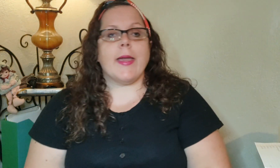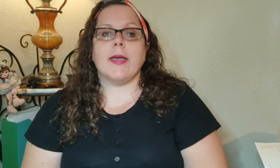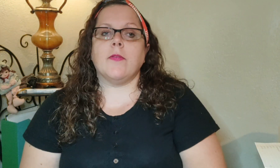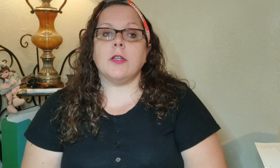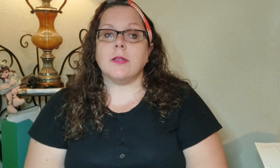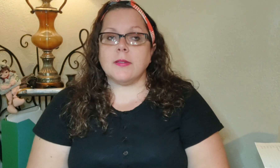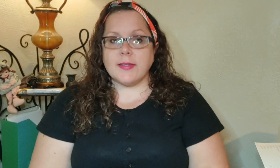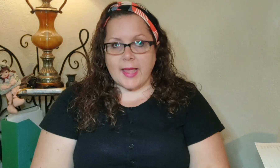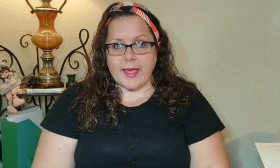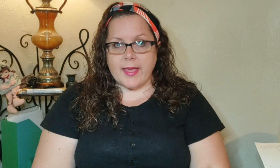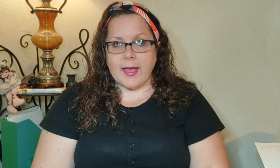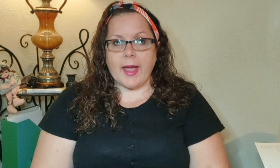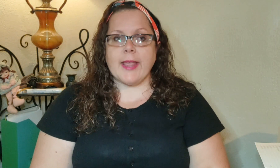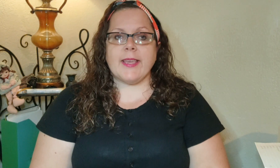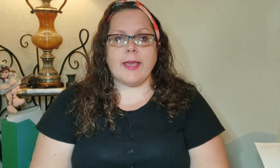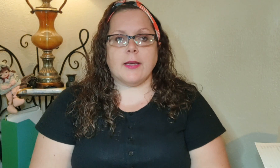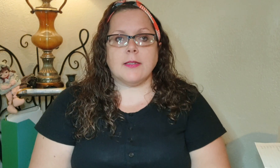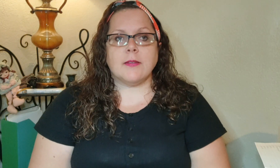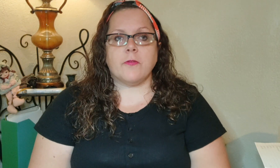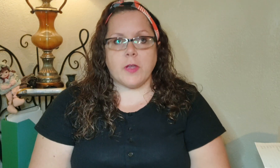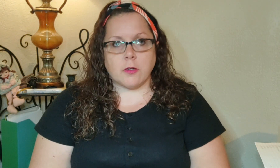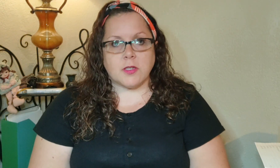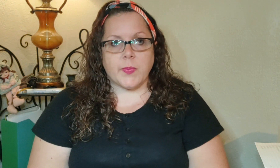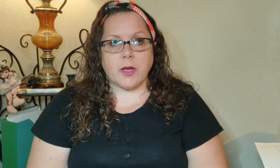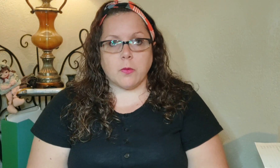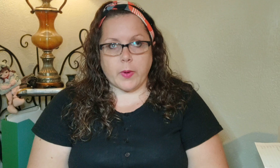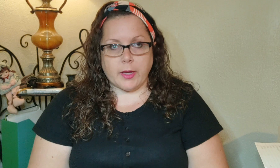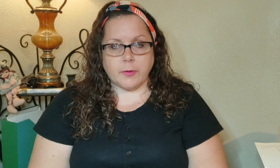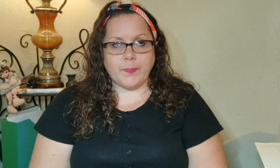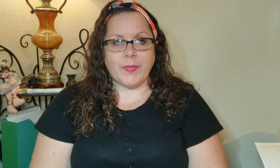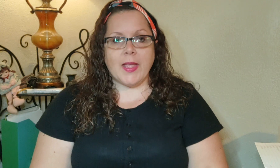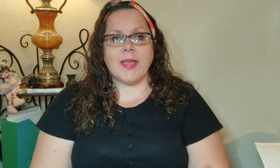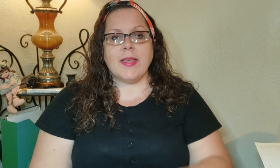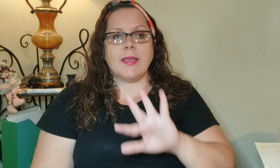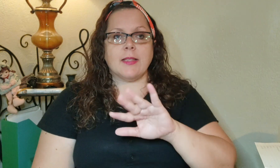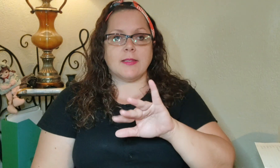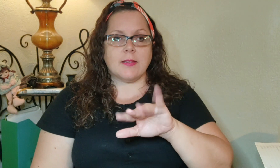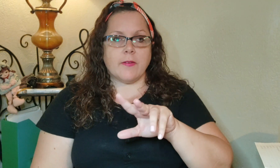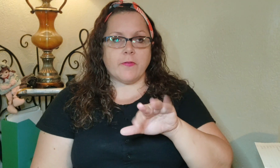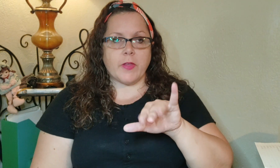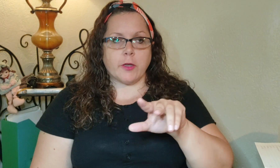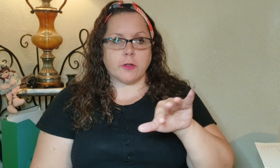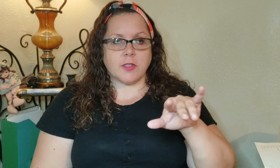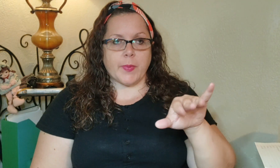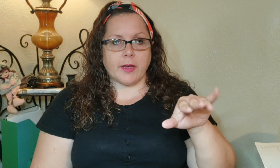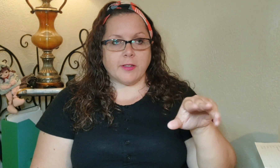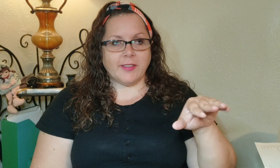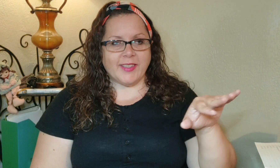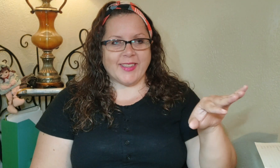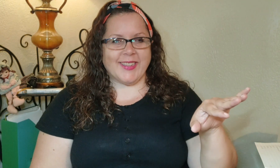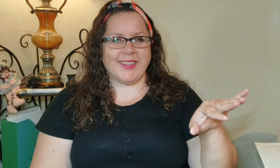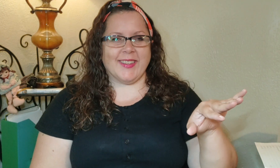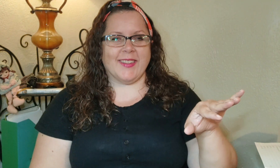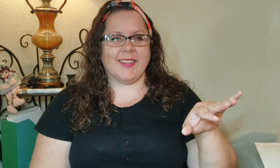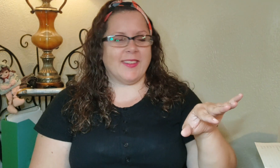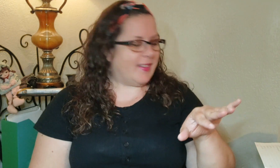And if you say, I can't finger spell well, it's finger spell.